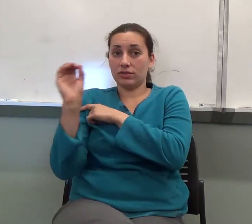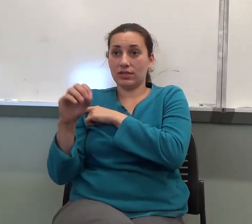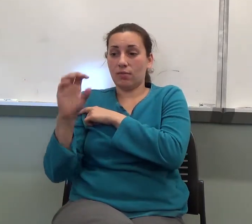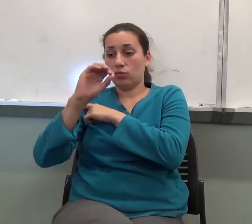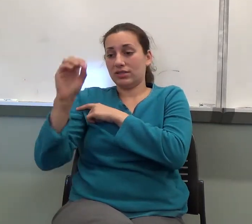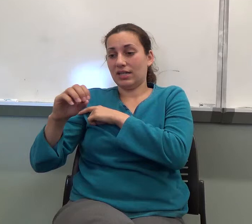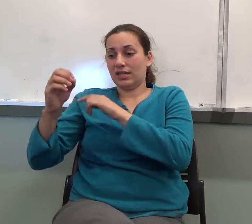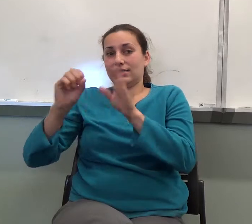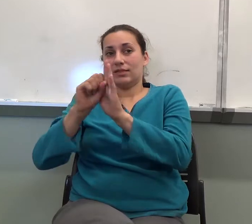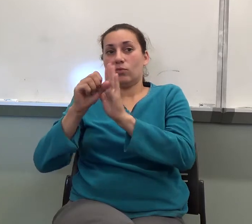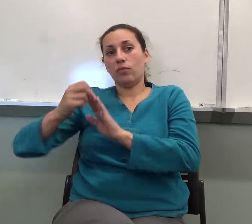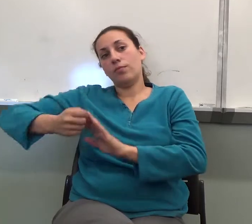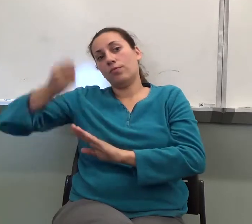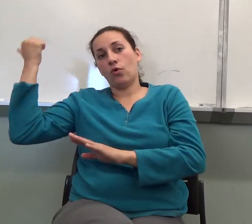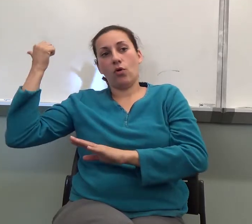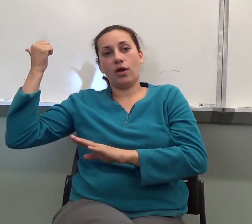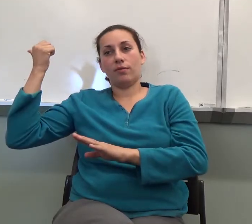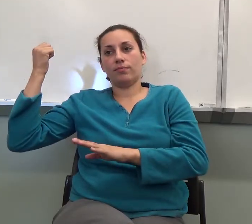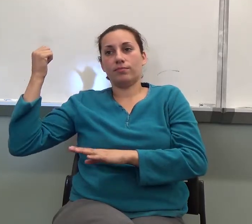left, 0.045.